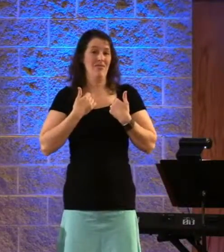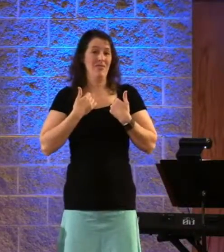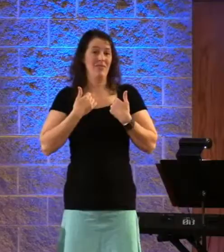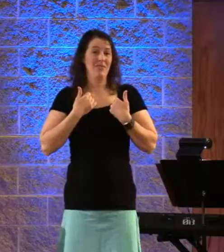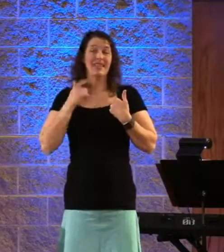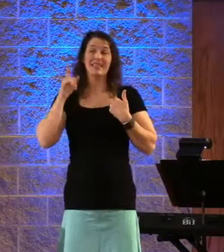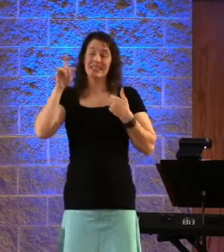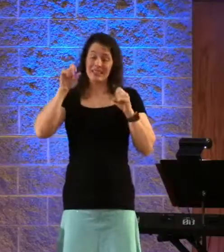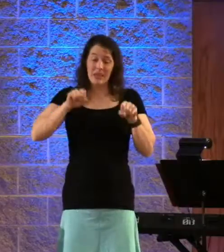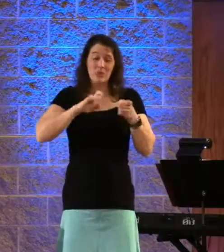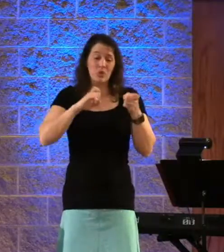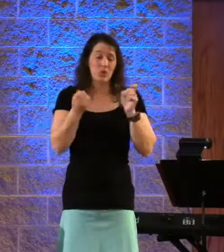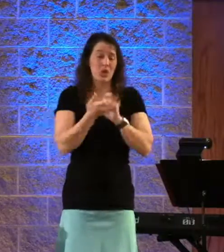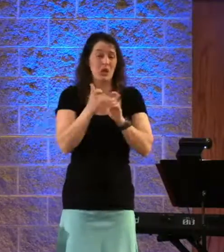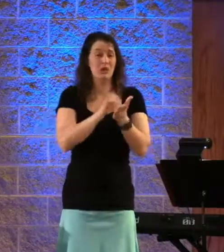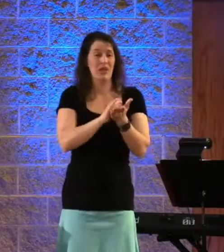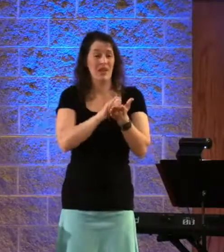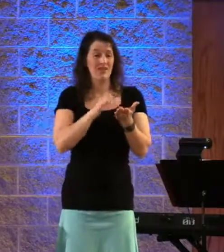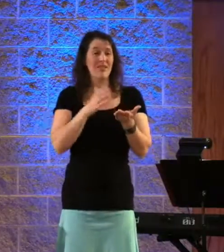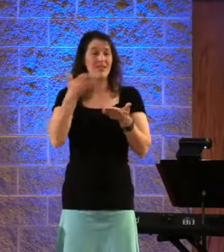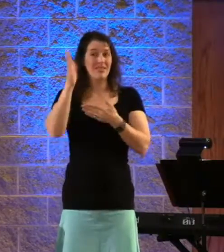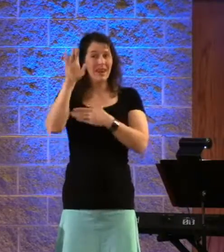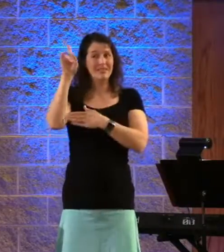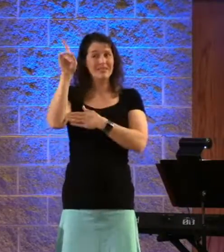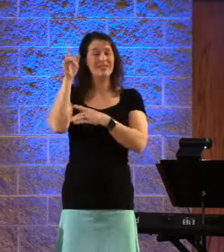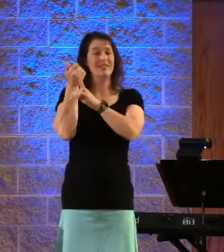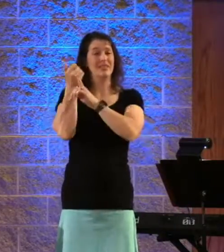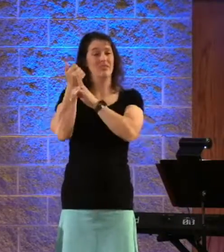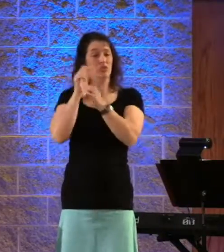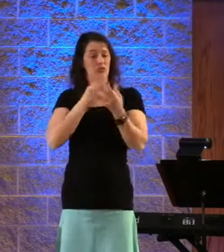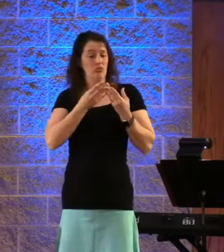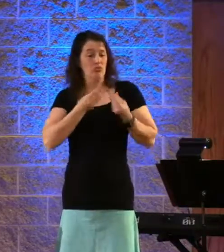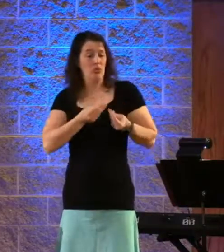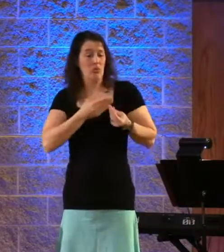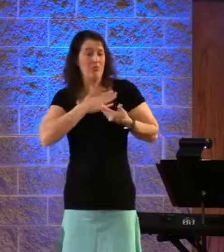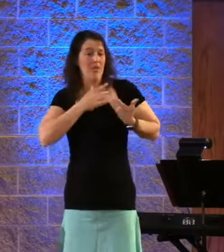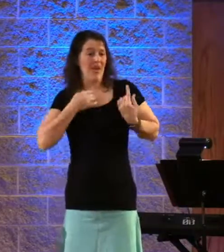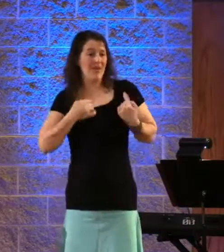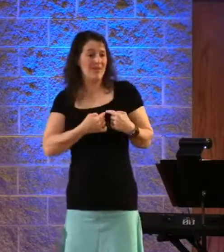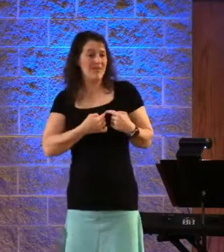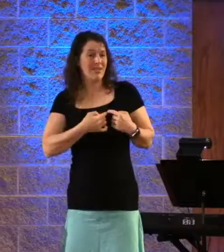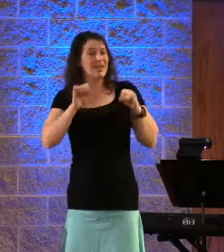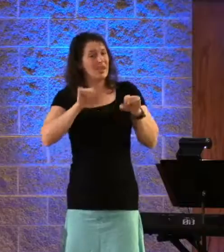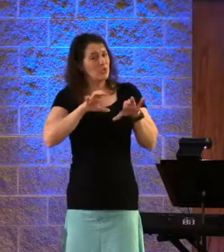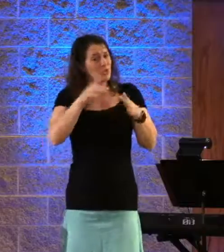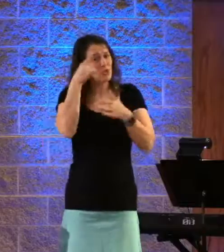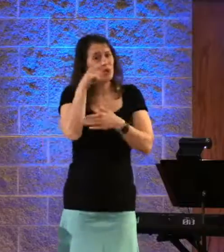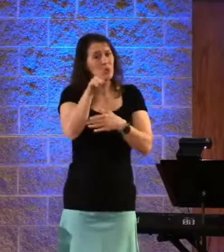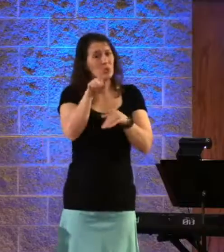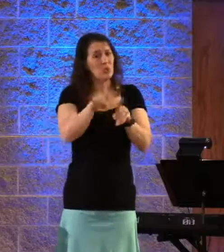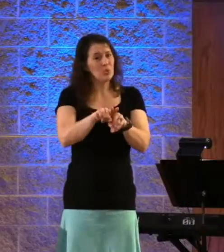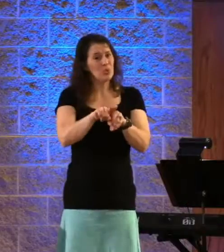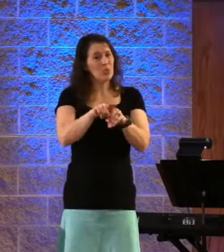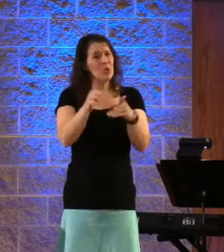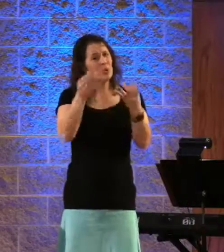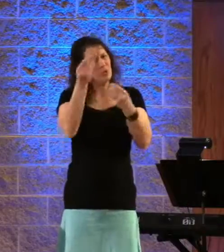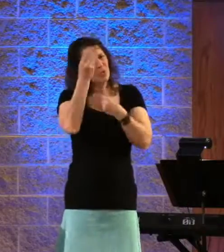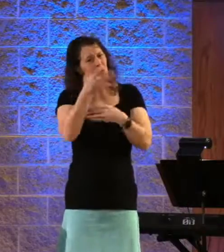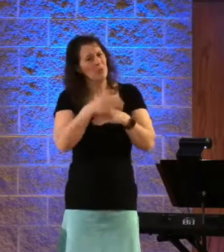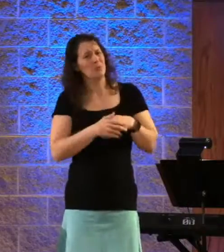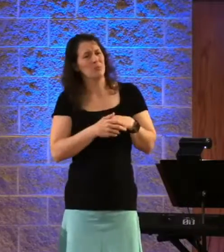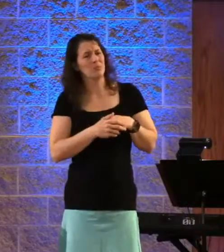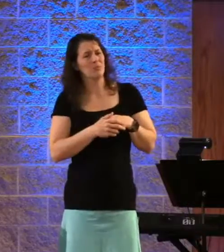change that. God softened my heart, and He can do that for you. I want you to know that. So in the Scripture, I want you to realize that God